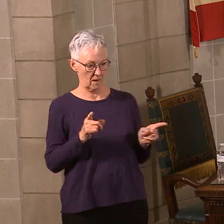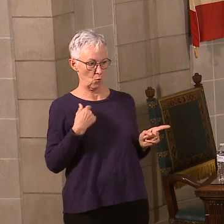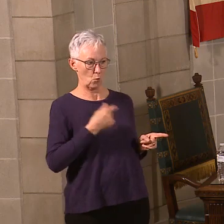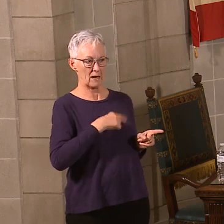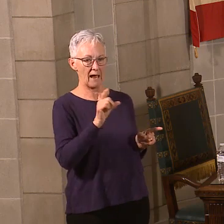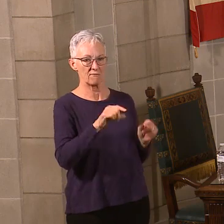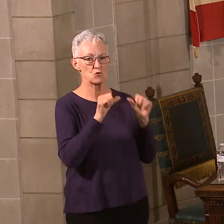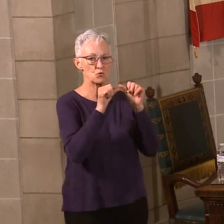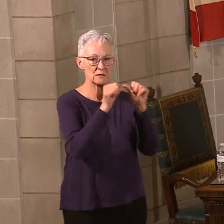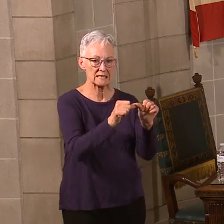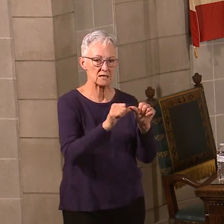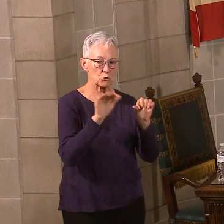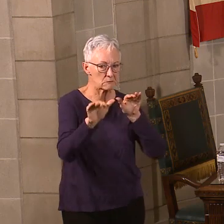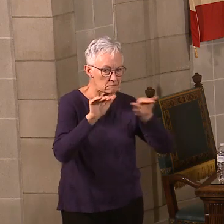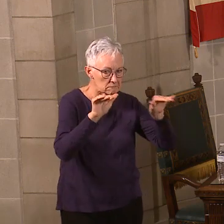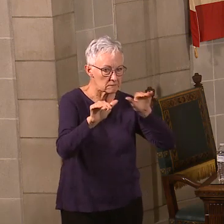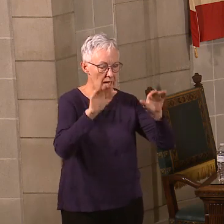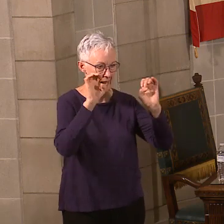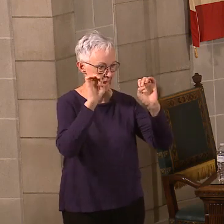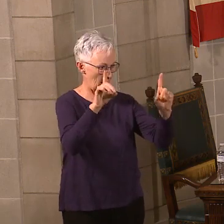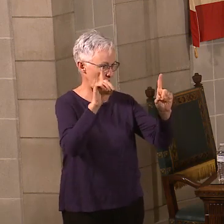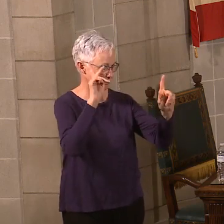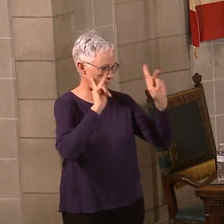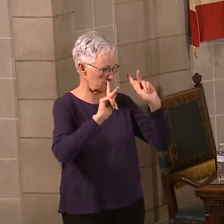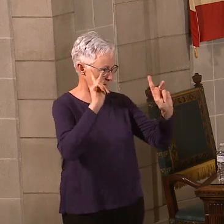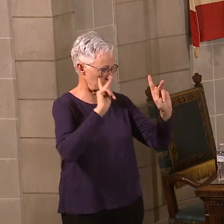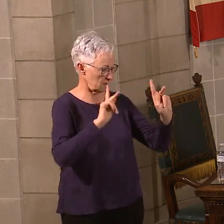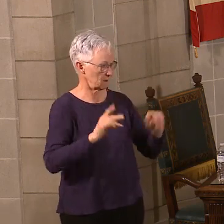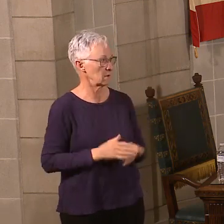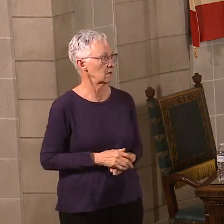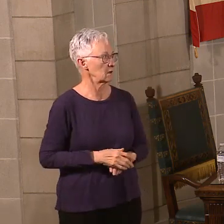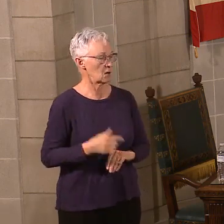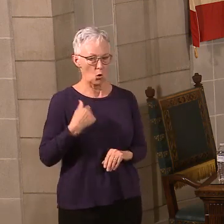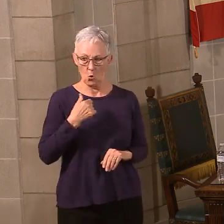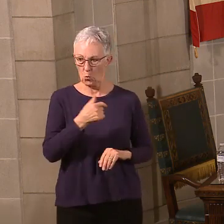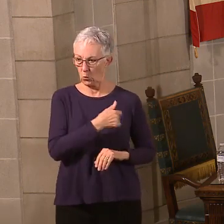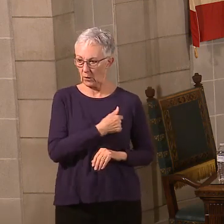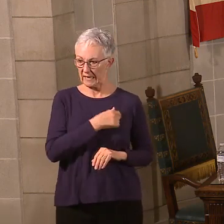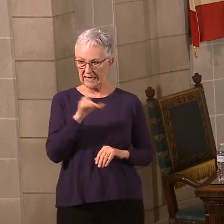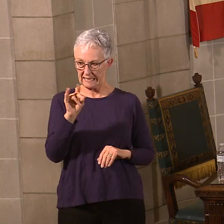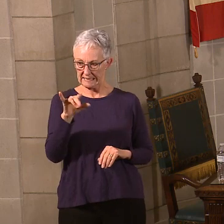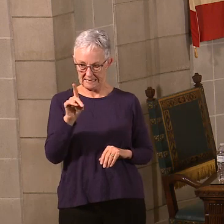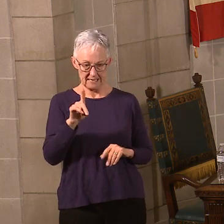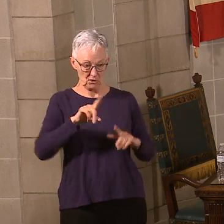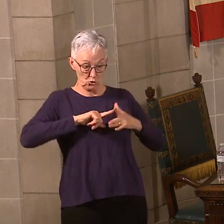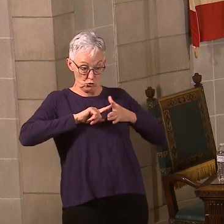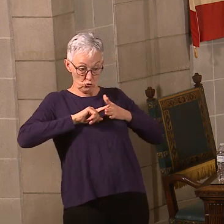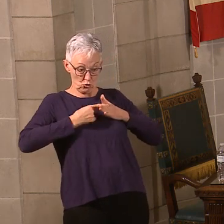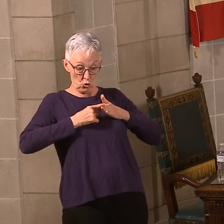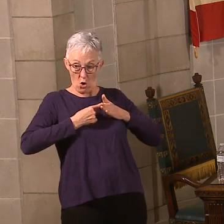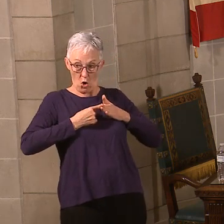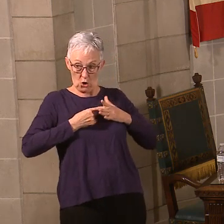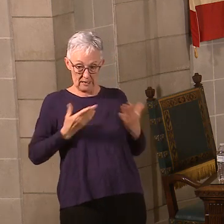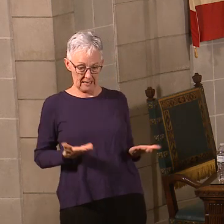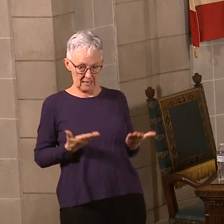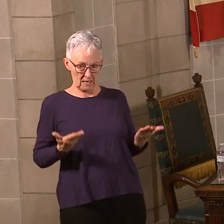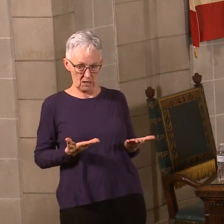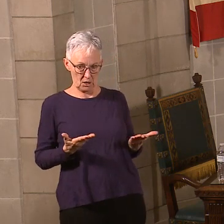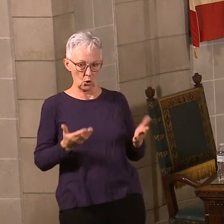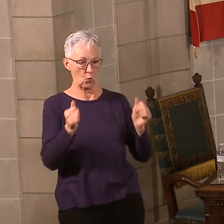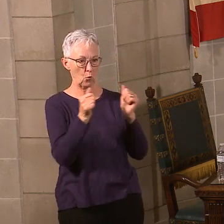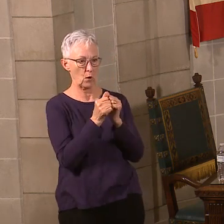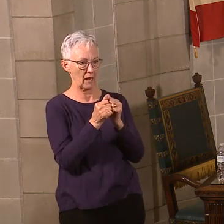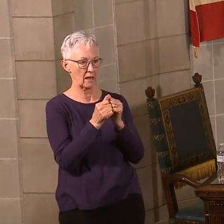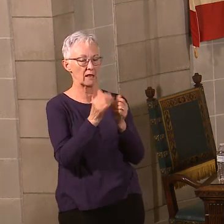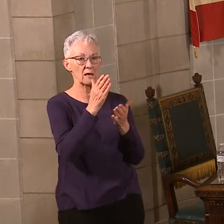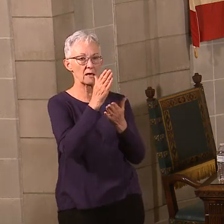restrictions, as we saw the virus spread, we didn't do it at the same rate at the same time. We may roll back restrictions the same way. Some